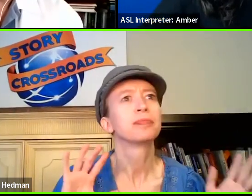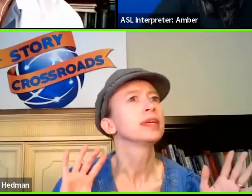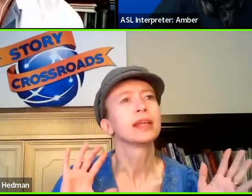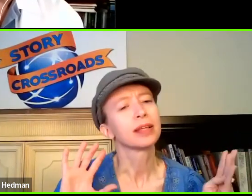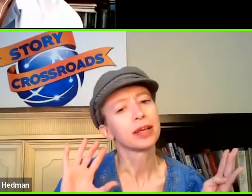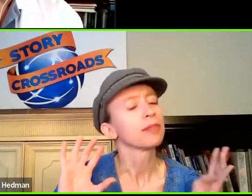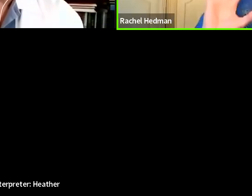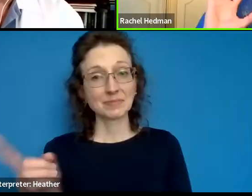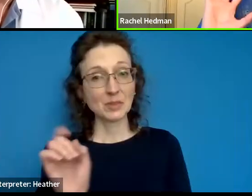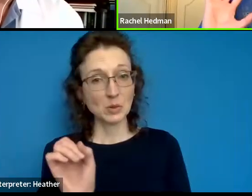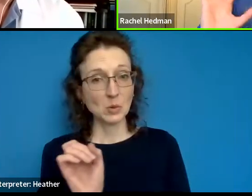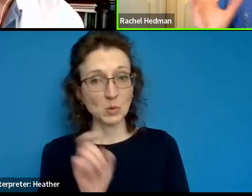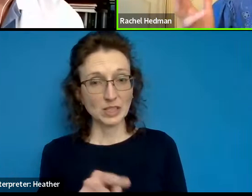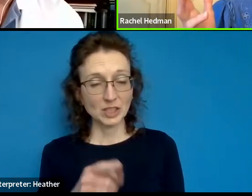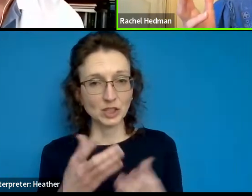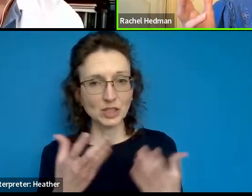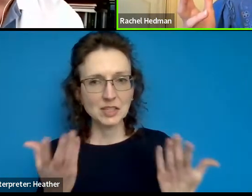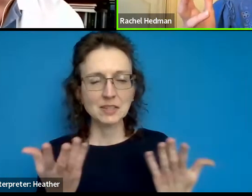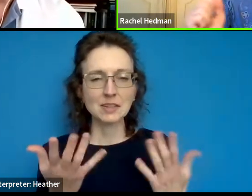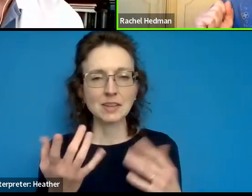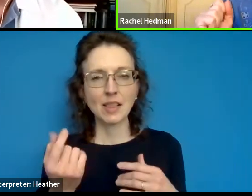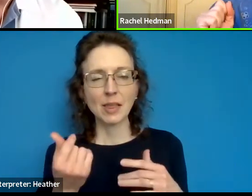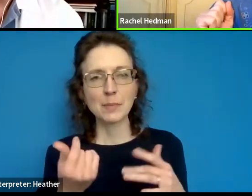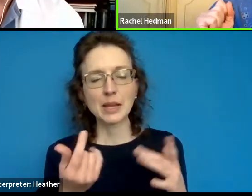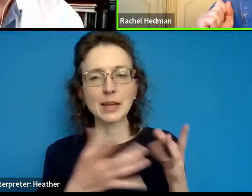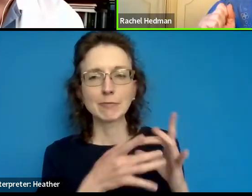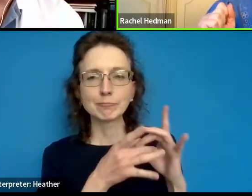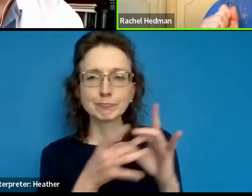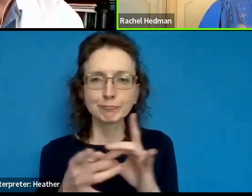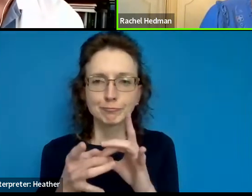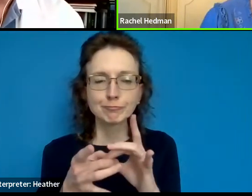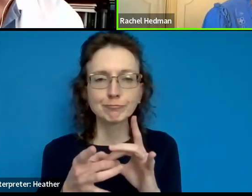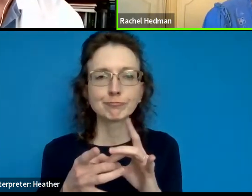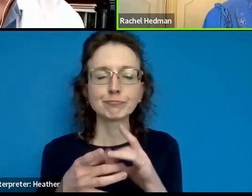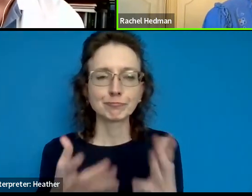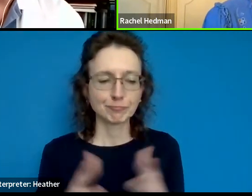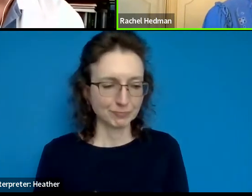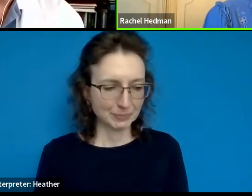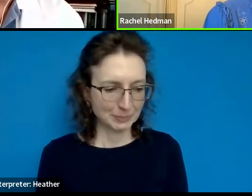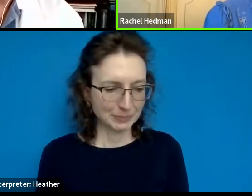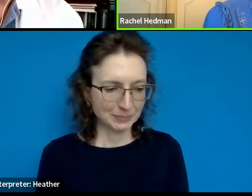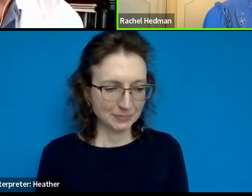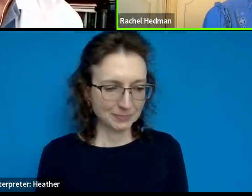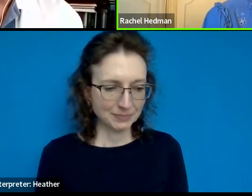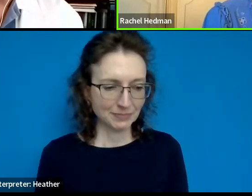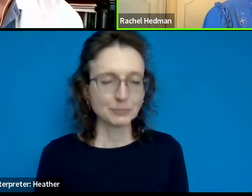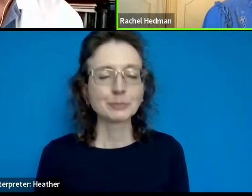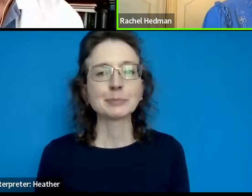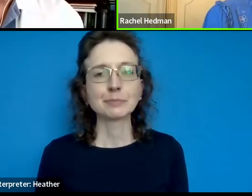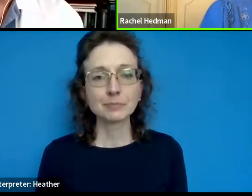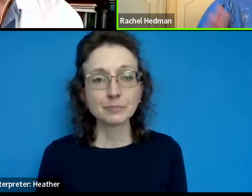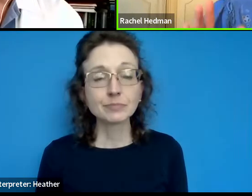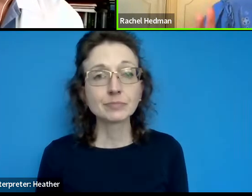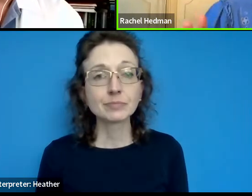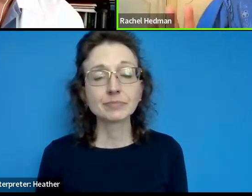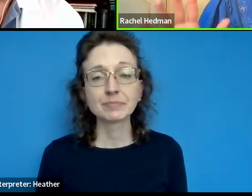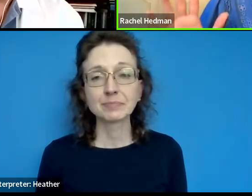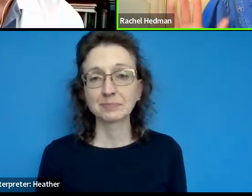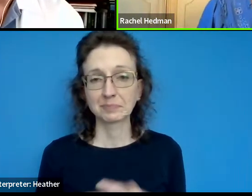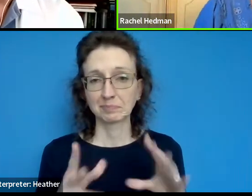like it to be a kind of a twist to it. And this is the